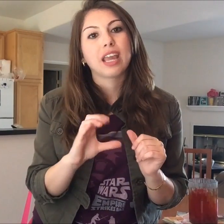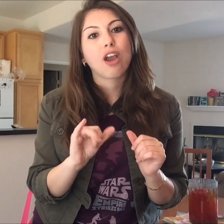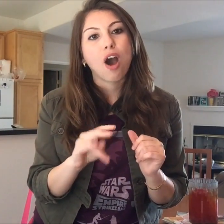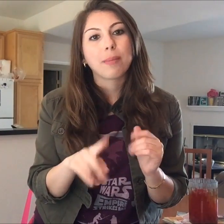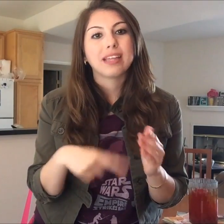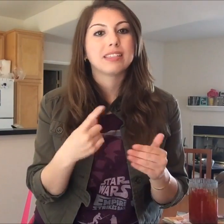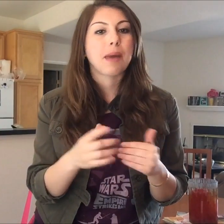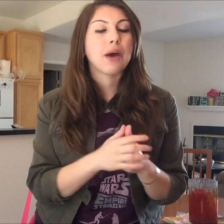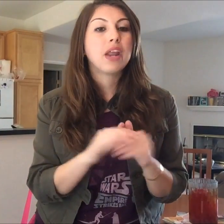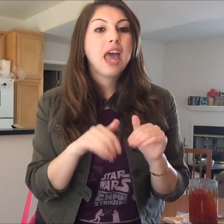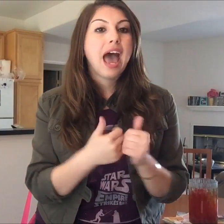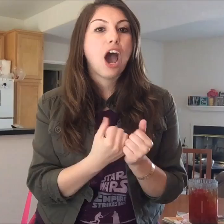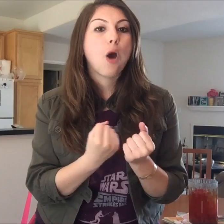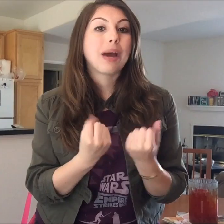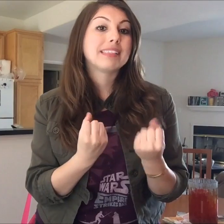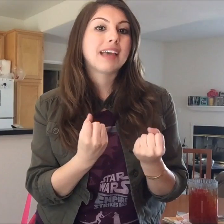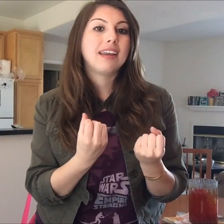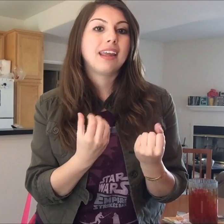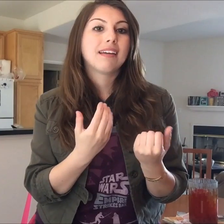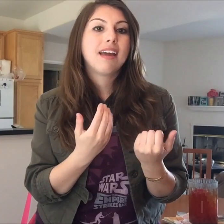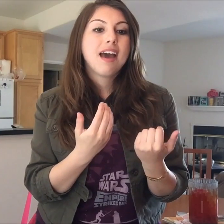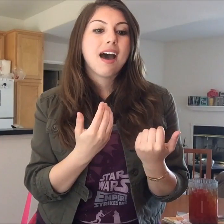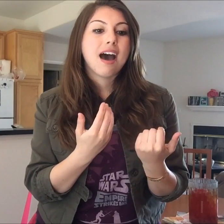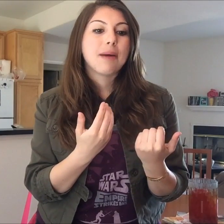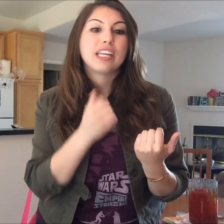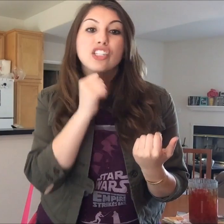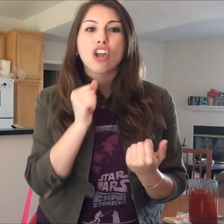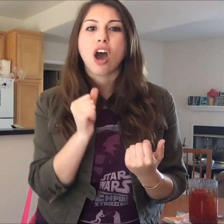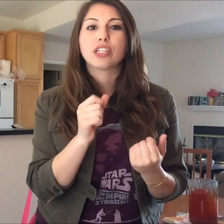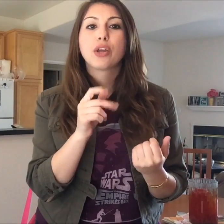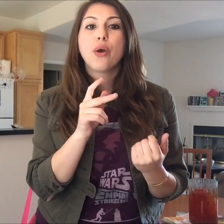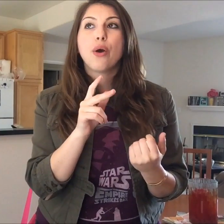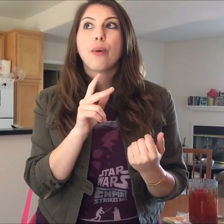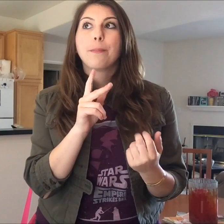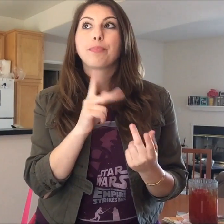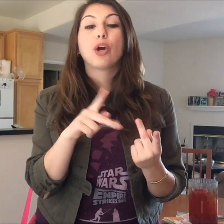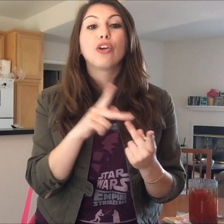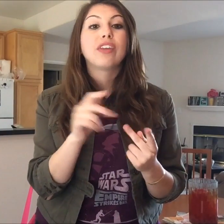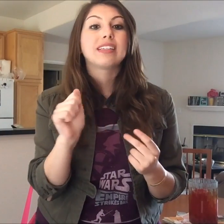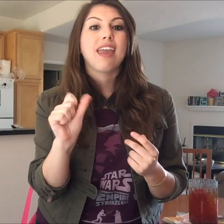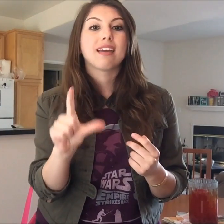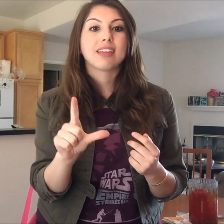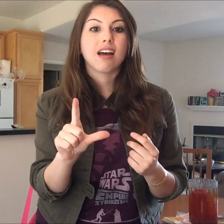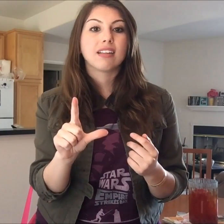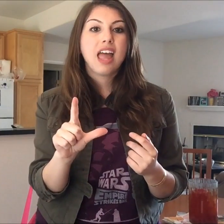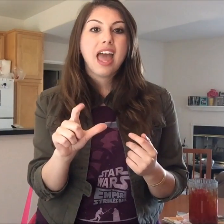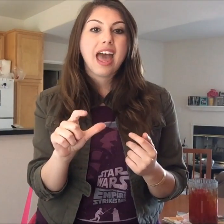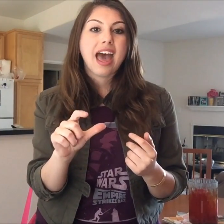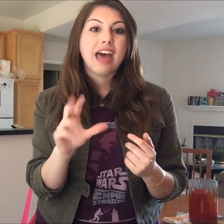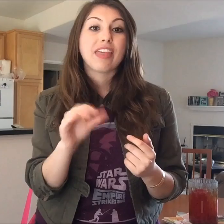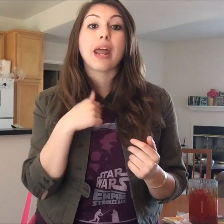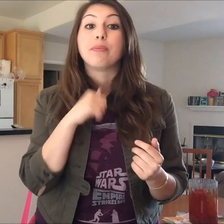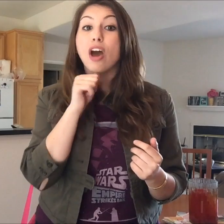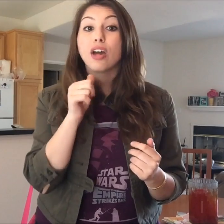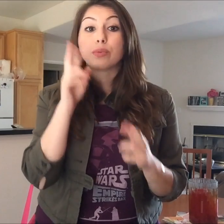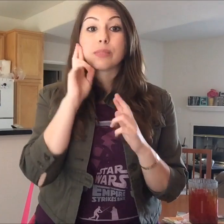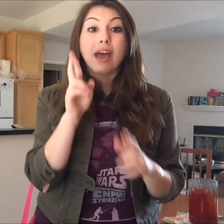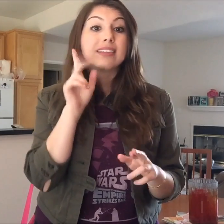get comments about how my signing is not perfect ASL and that I'm not respecting